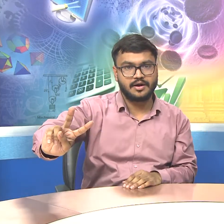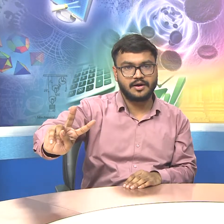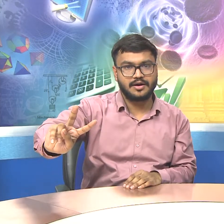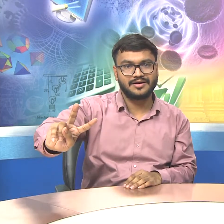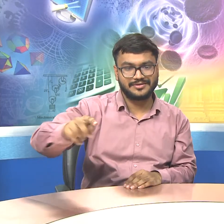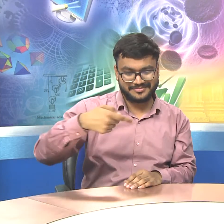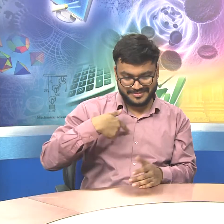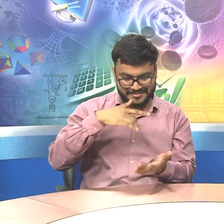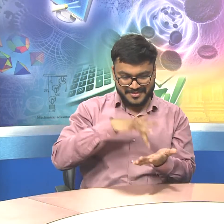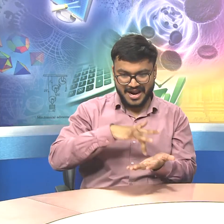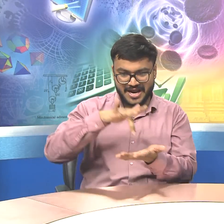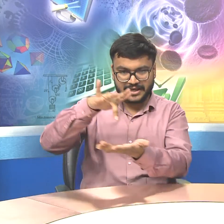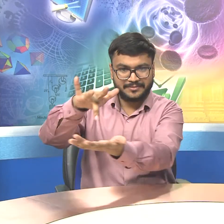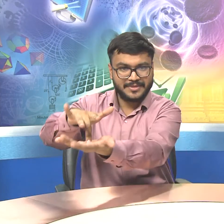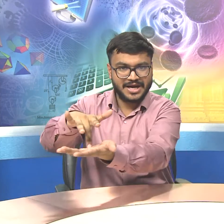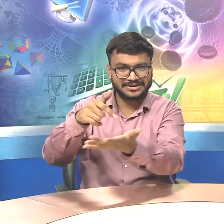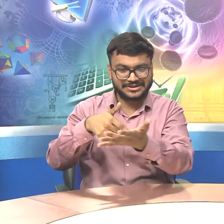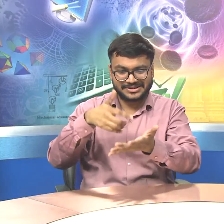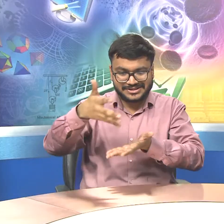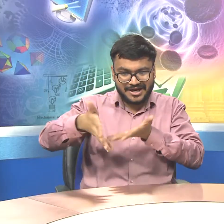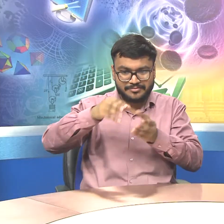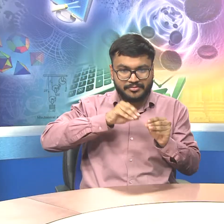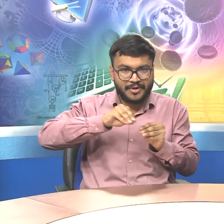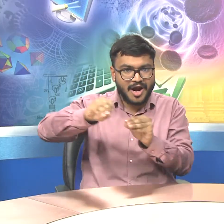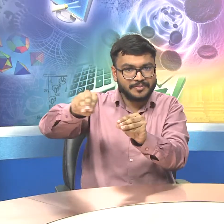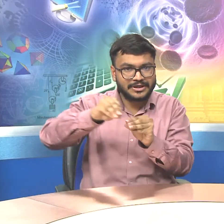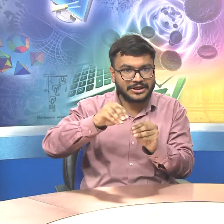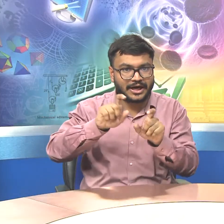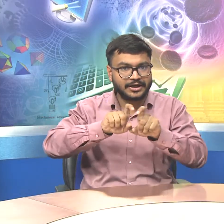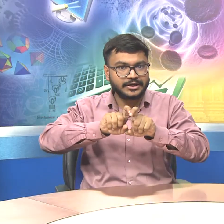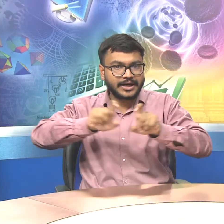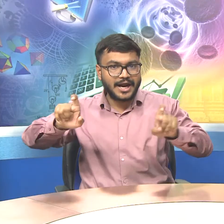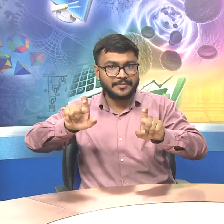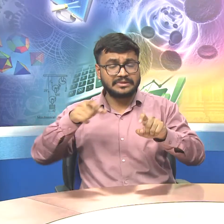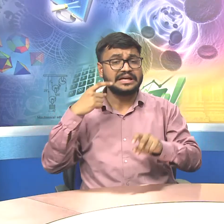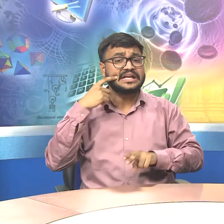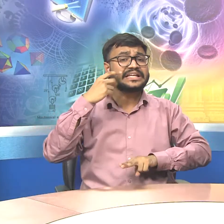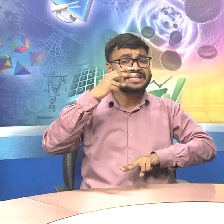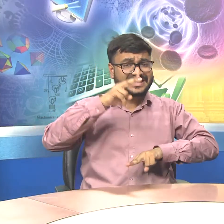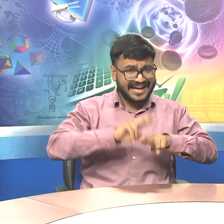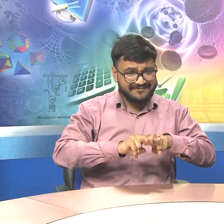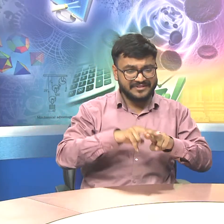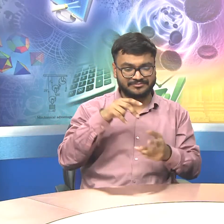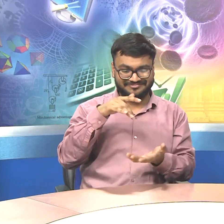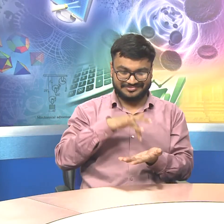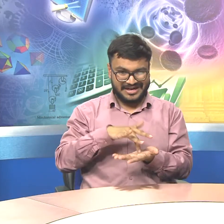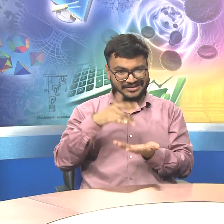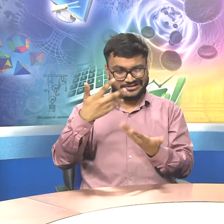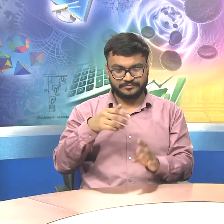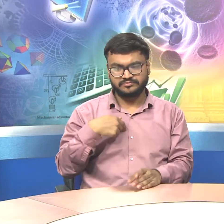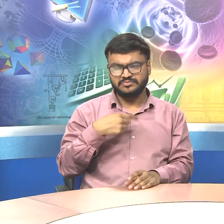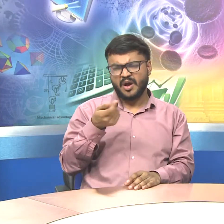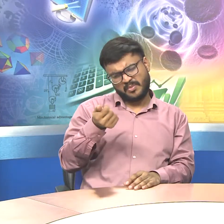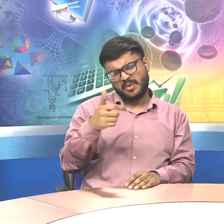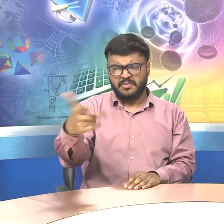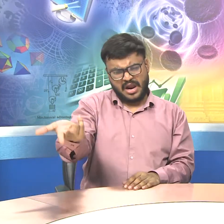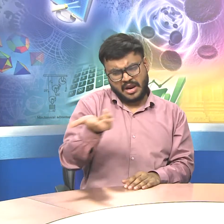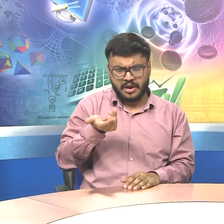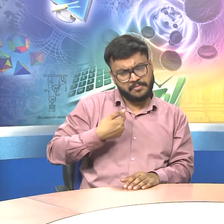For example, can you lend me some money? Here I am asking the money from other